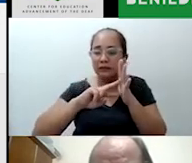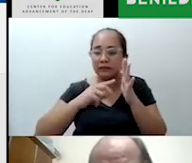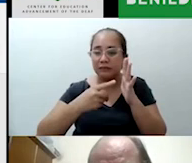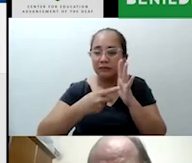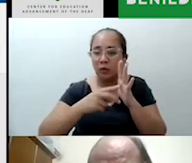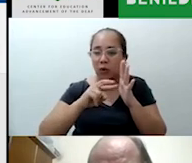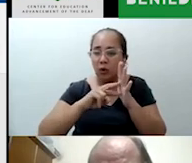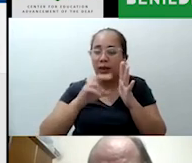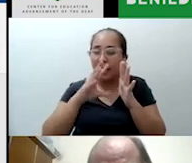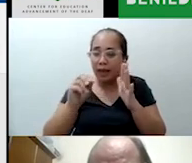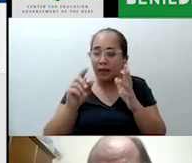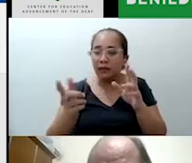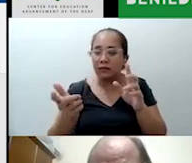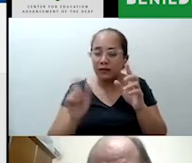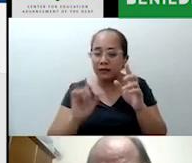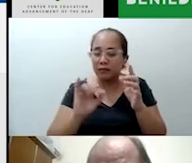also?